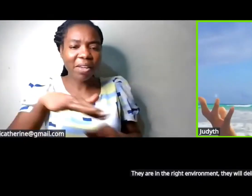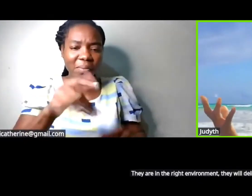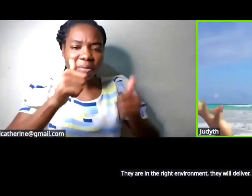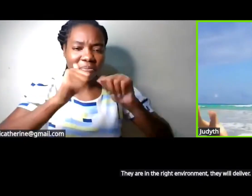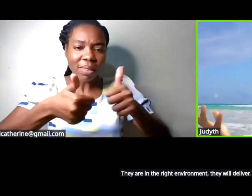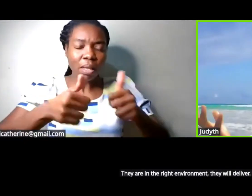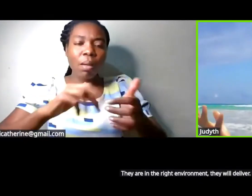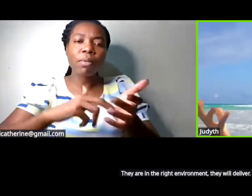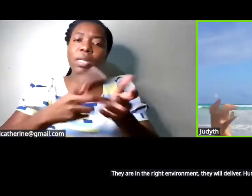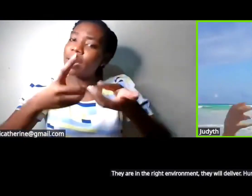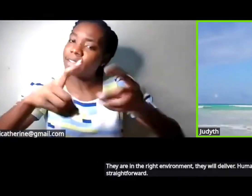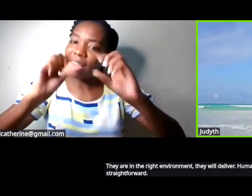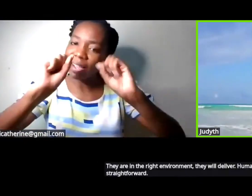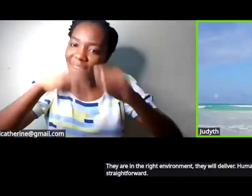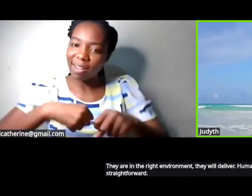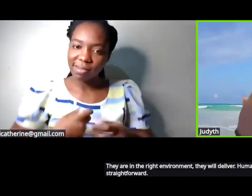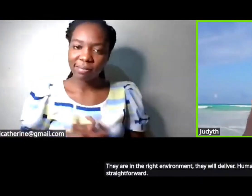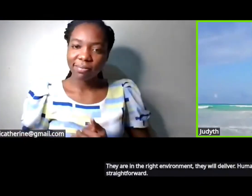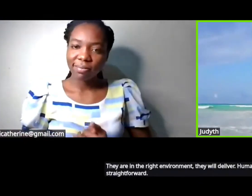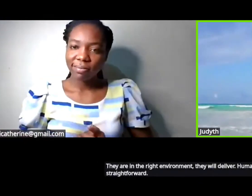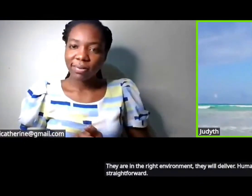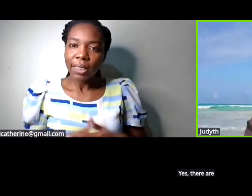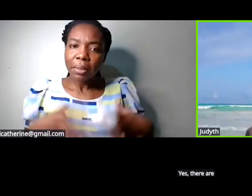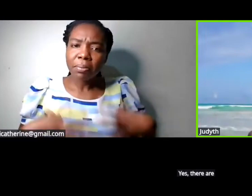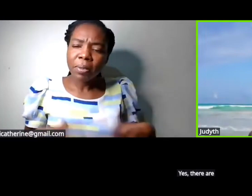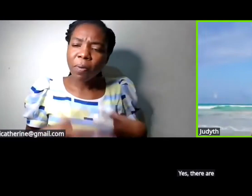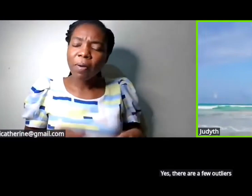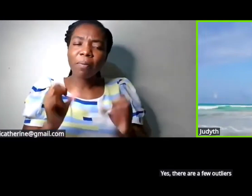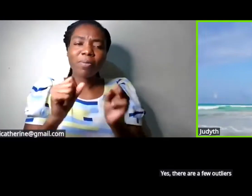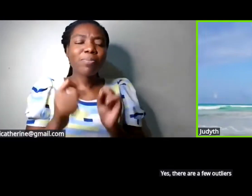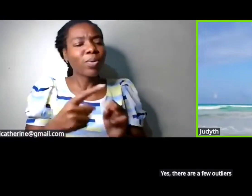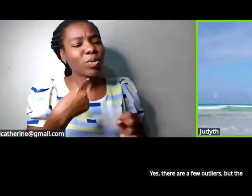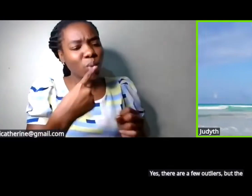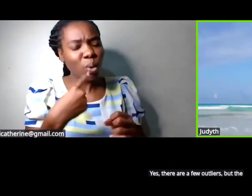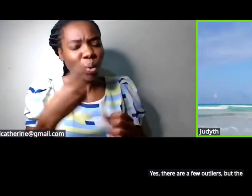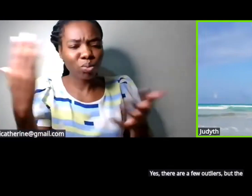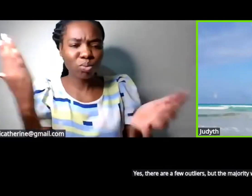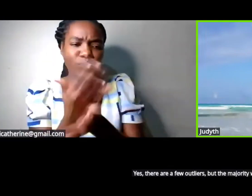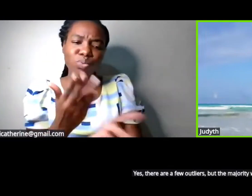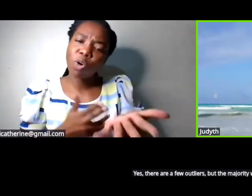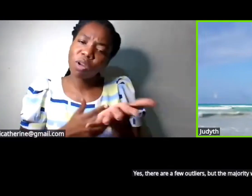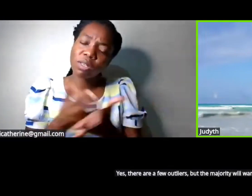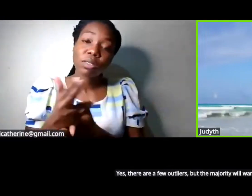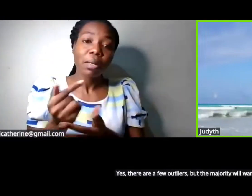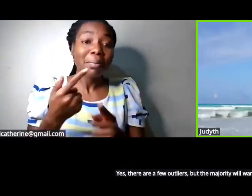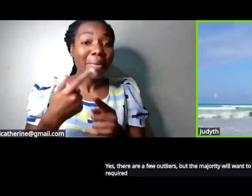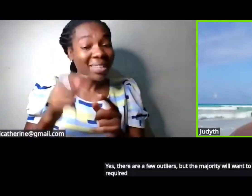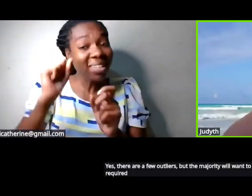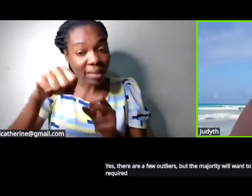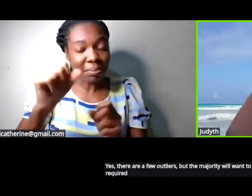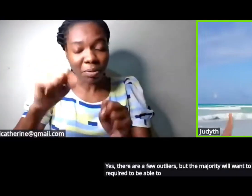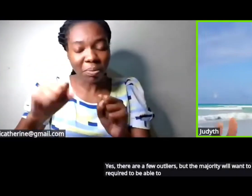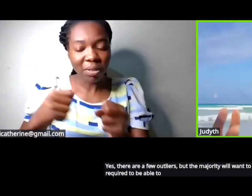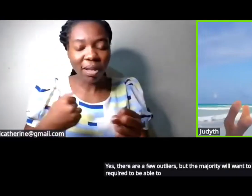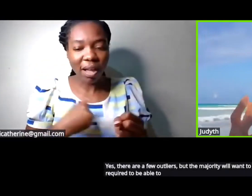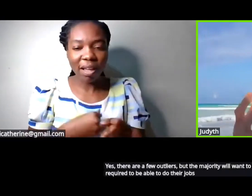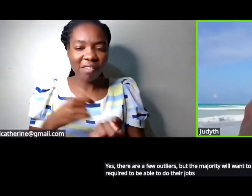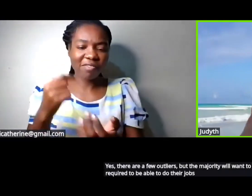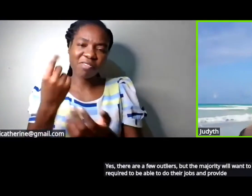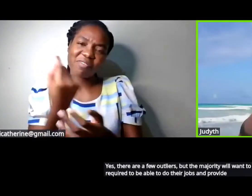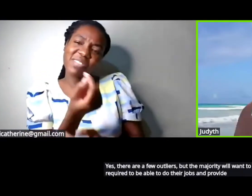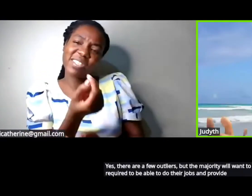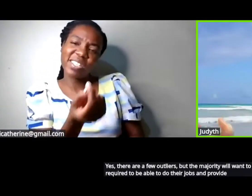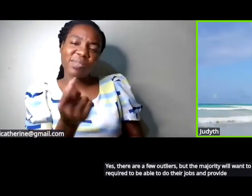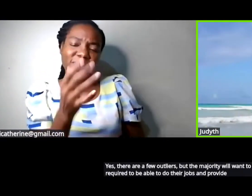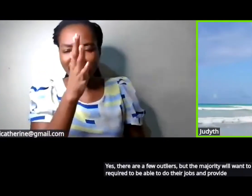are straightforward. Yes, there are a few outliers, but the majority will want to have what is required to be able to do their jobs and provide what